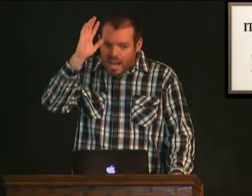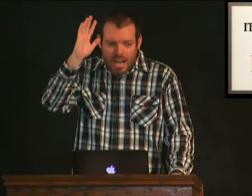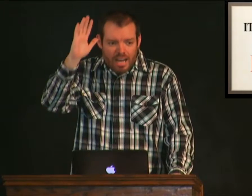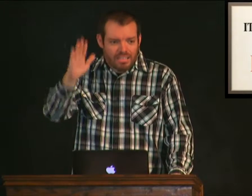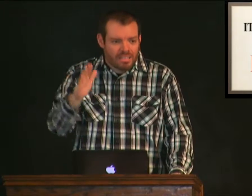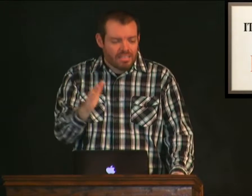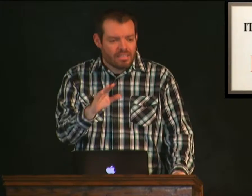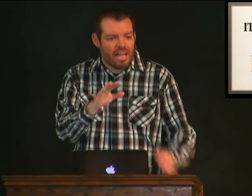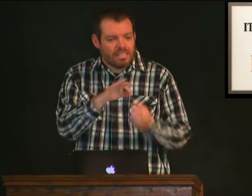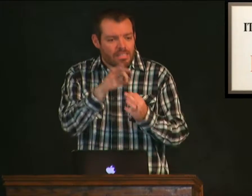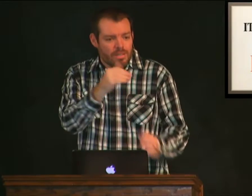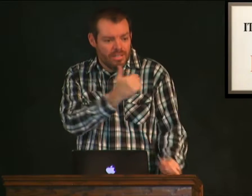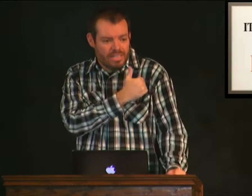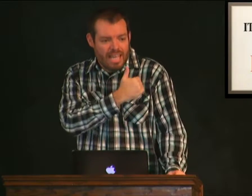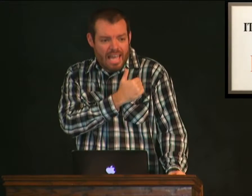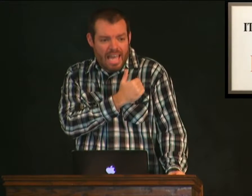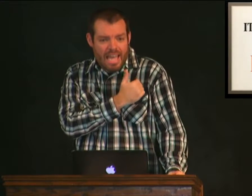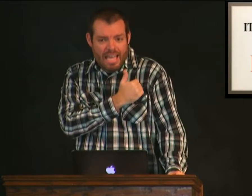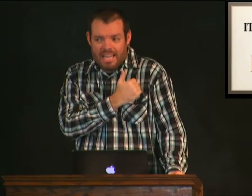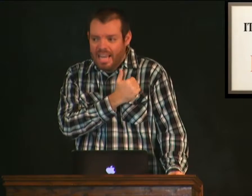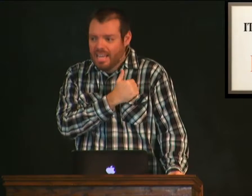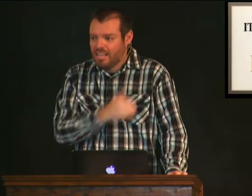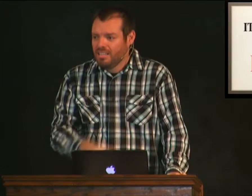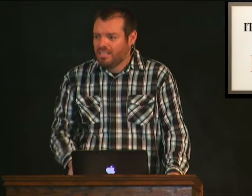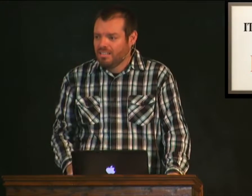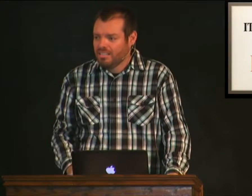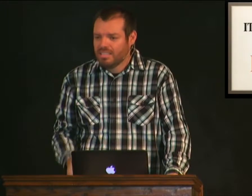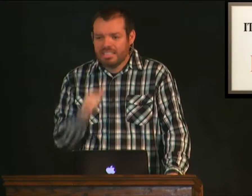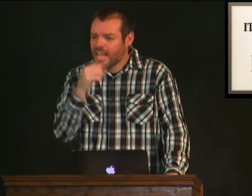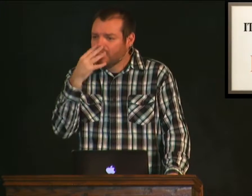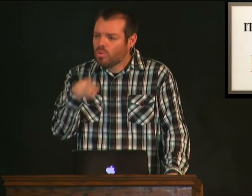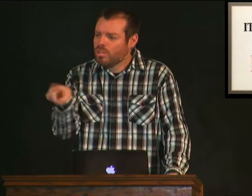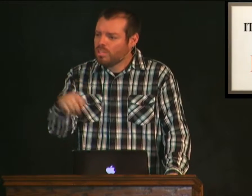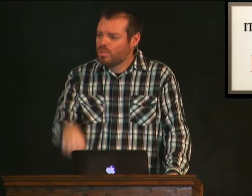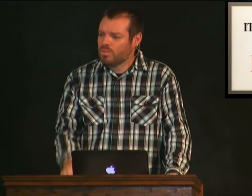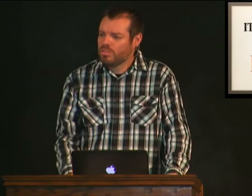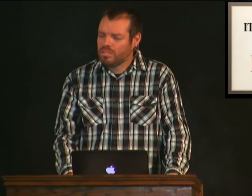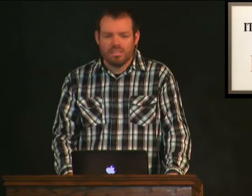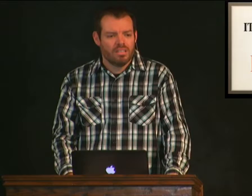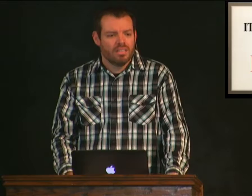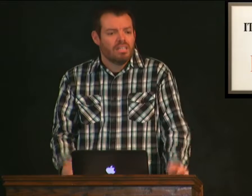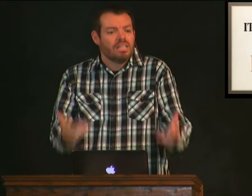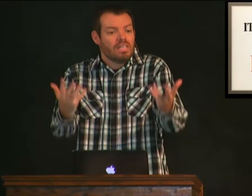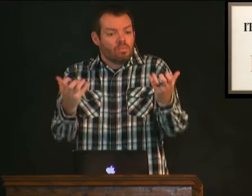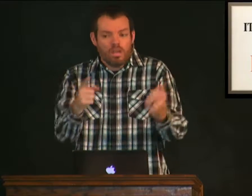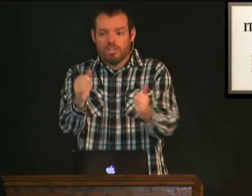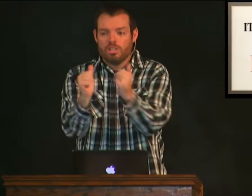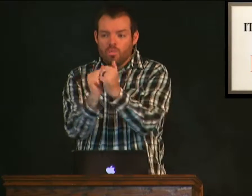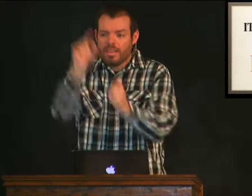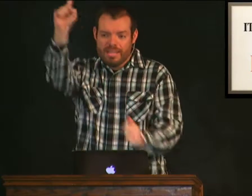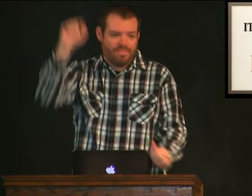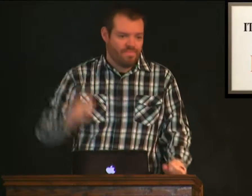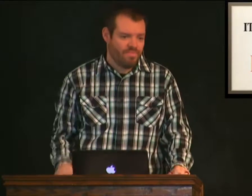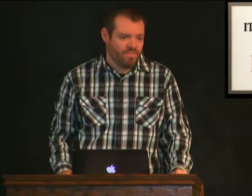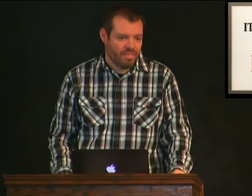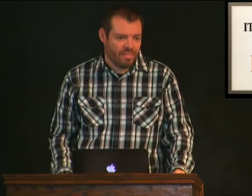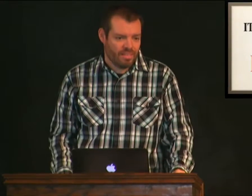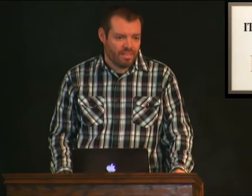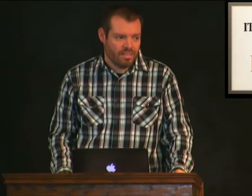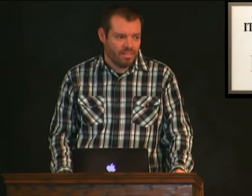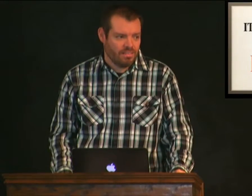If God has the Spirit, hey, he's not annoying you. He wants you with him.